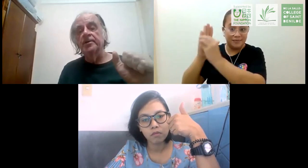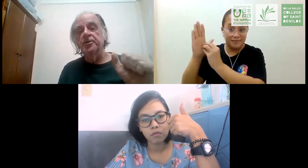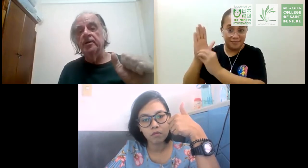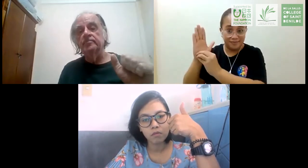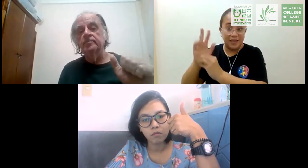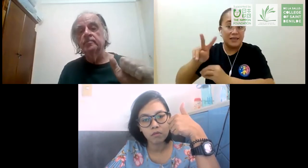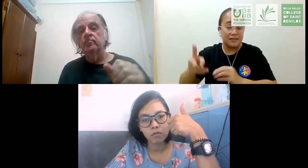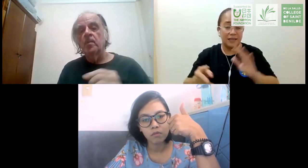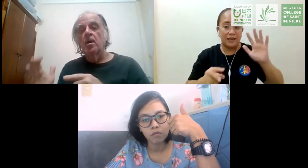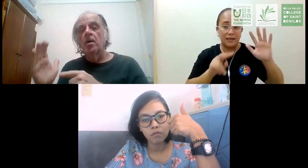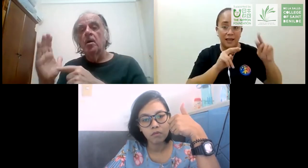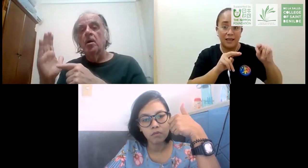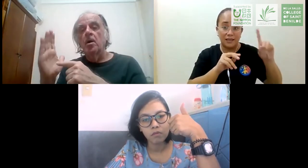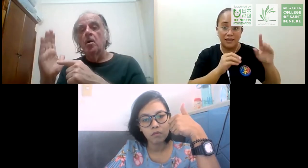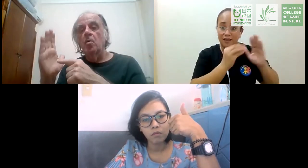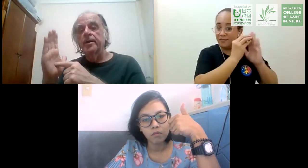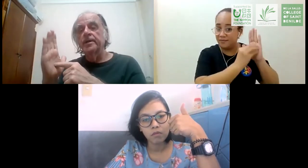non-dominant hand shape,